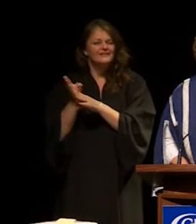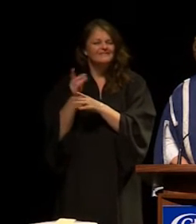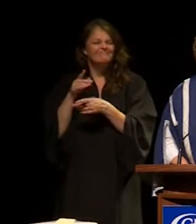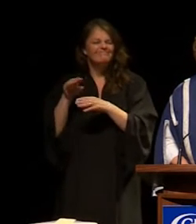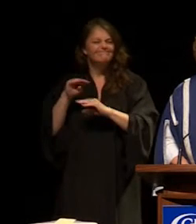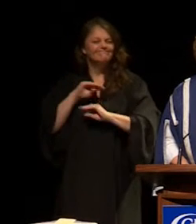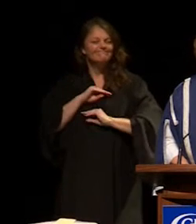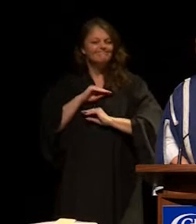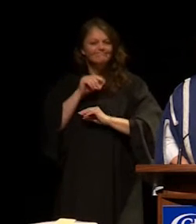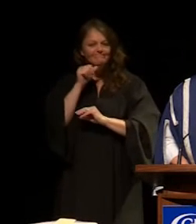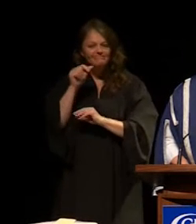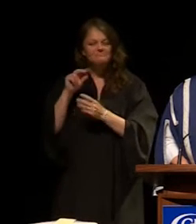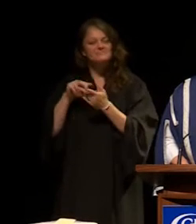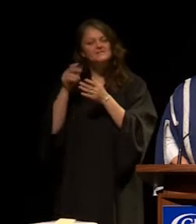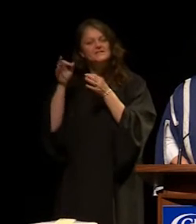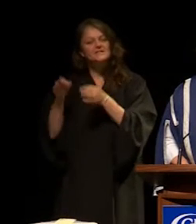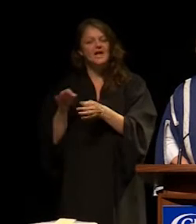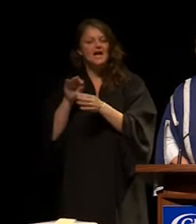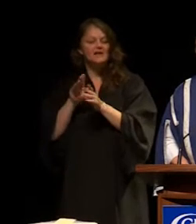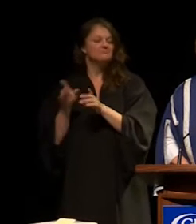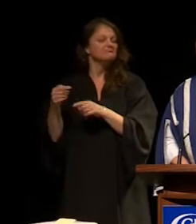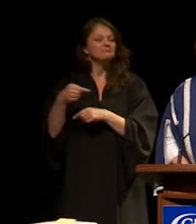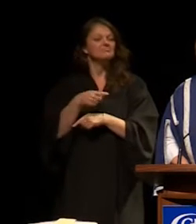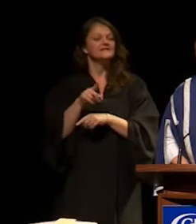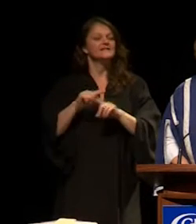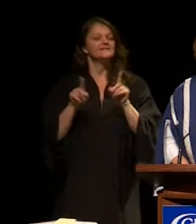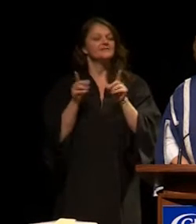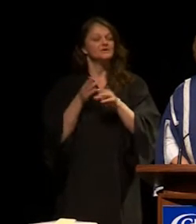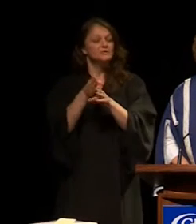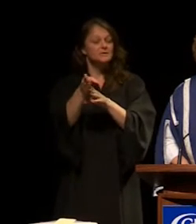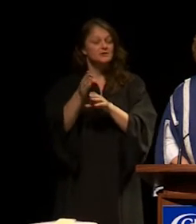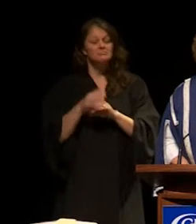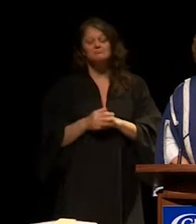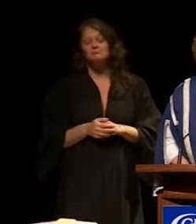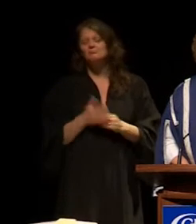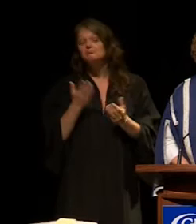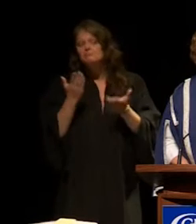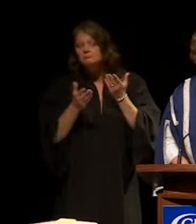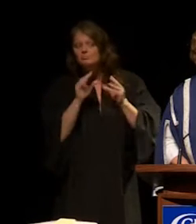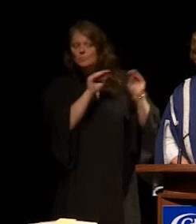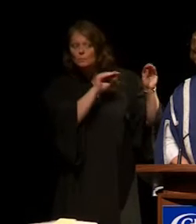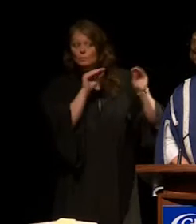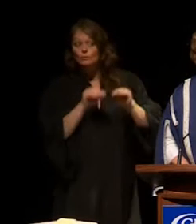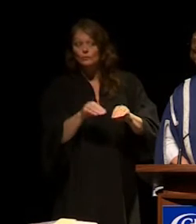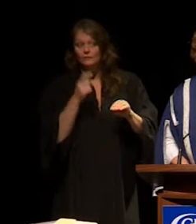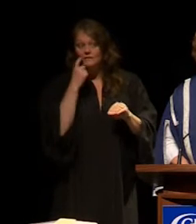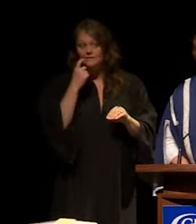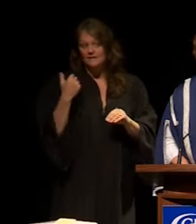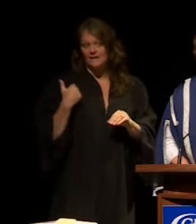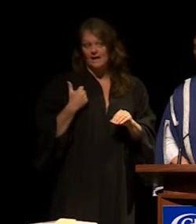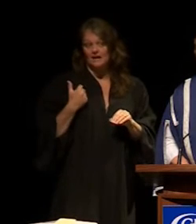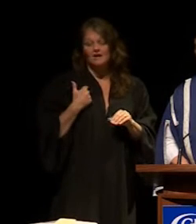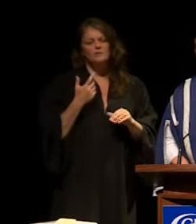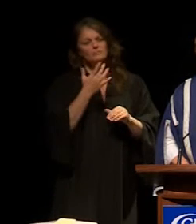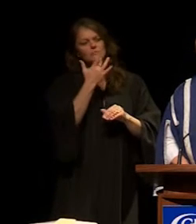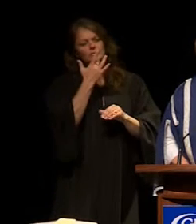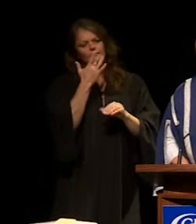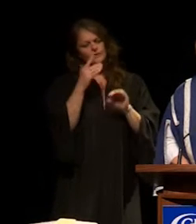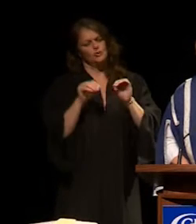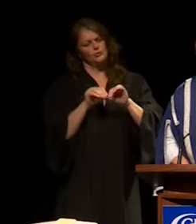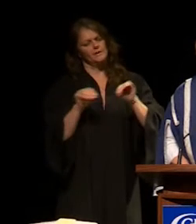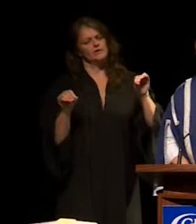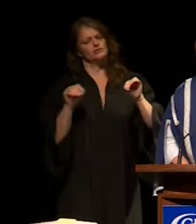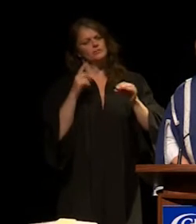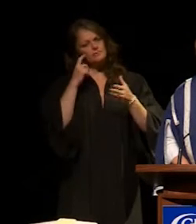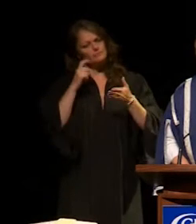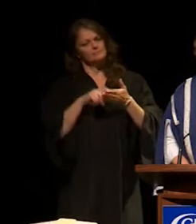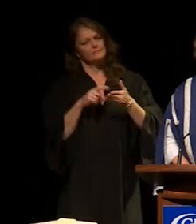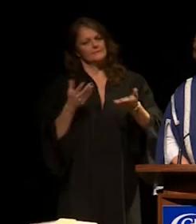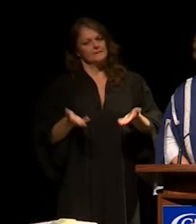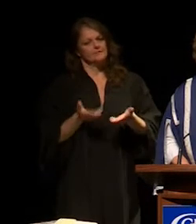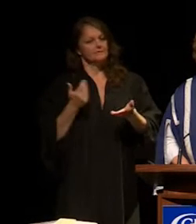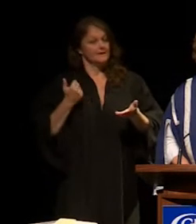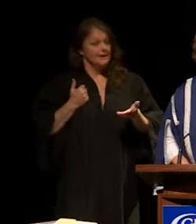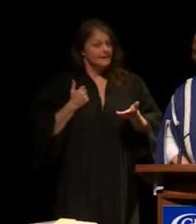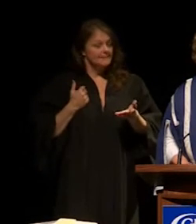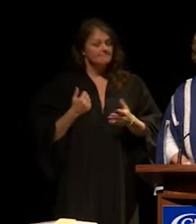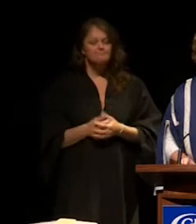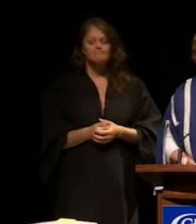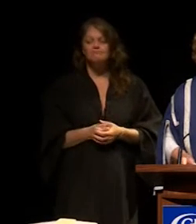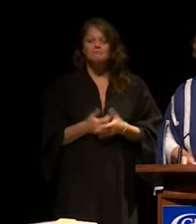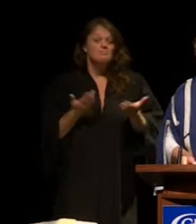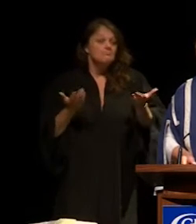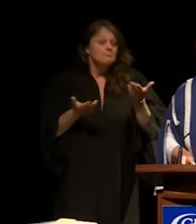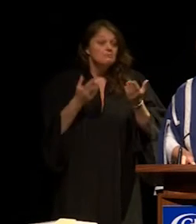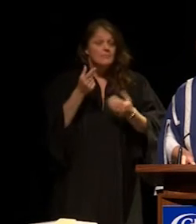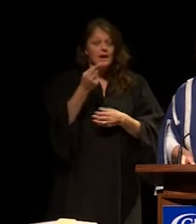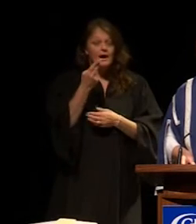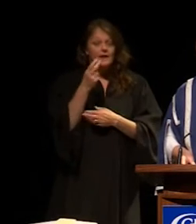change, as a newcomer to Canada looking to acquire local experience and credentials, or as a